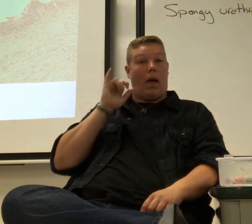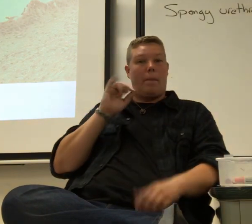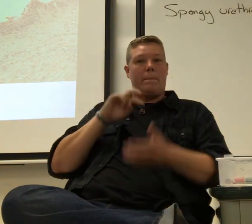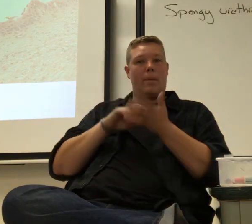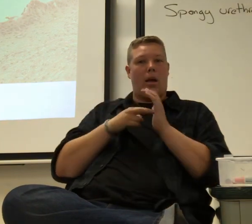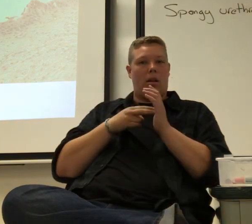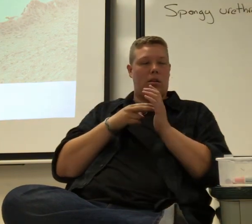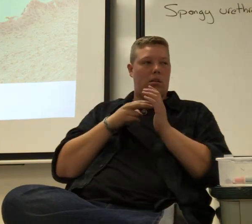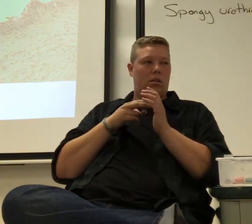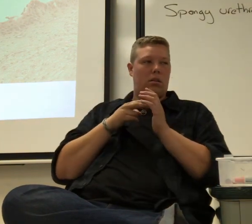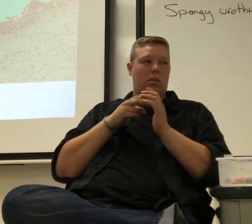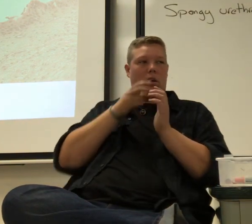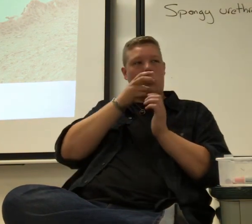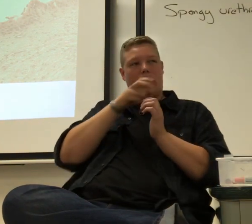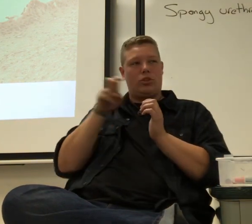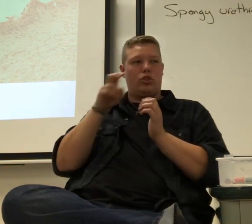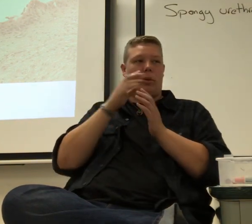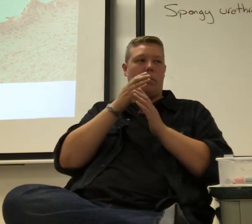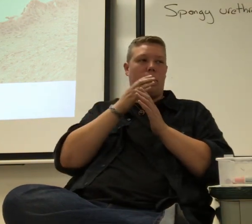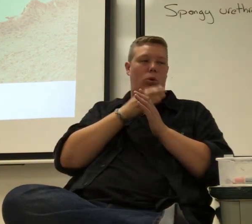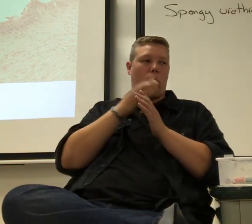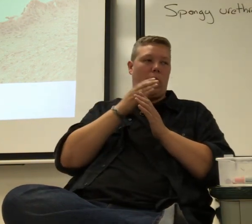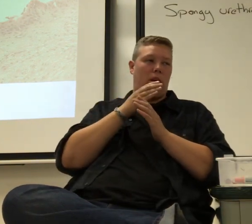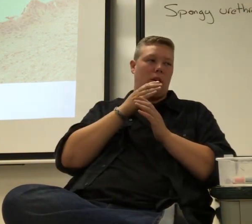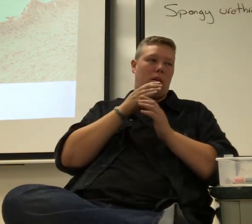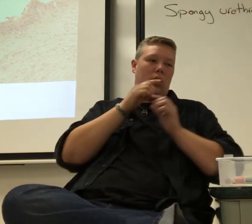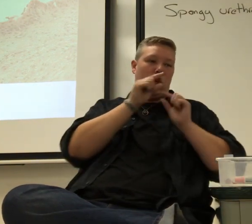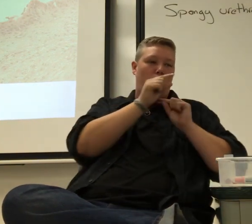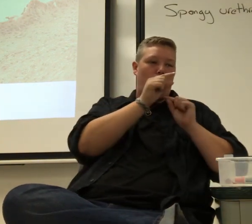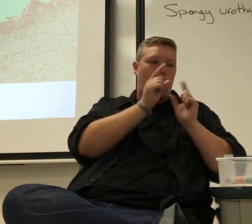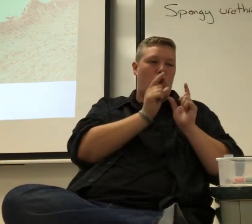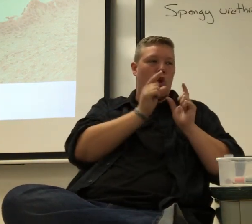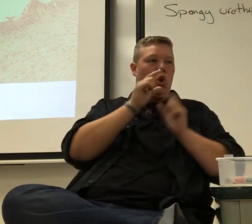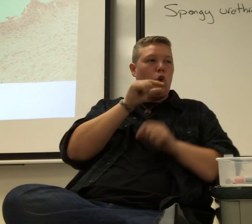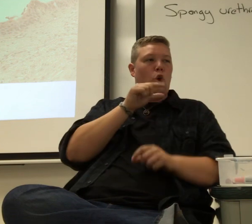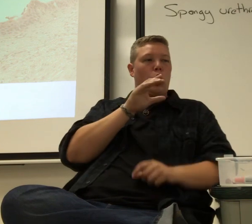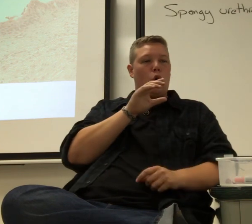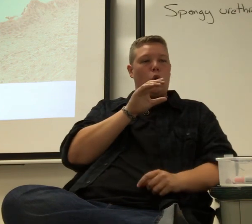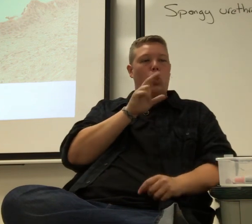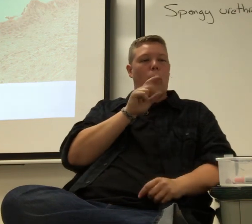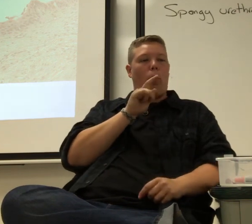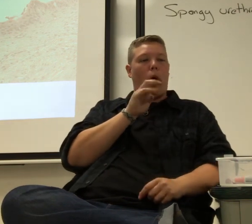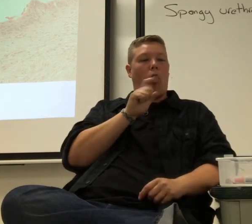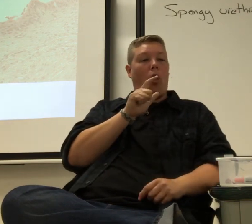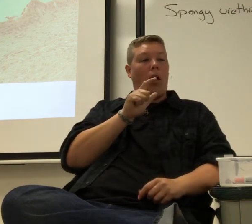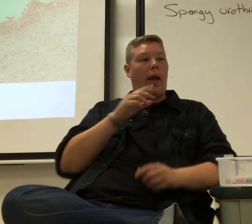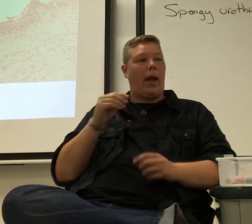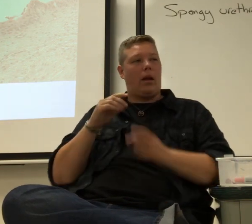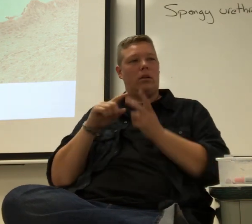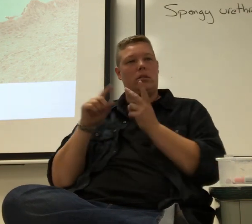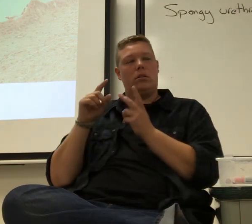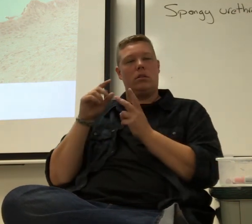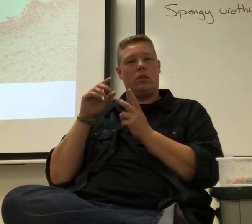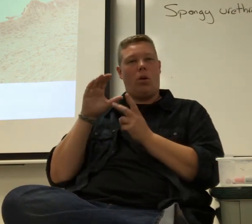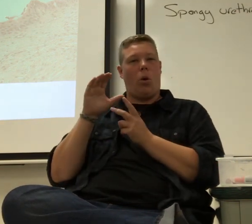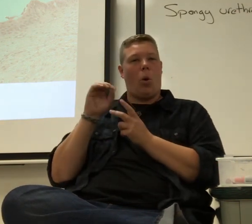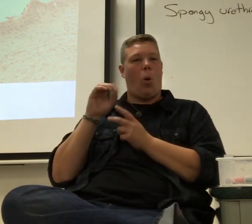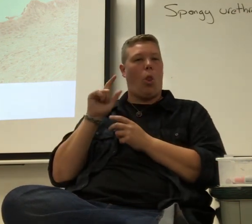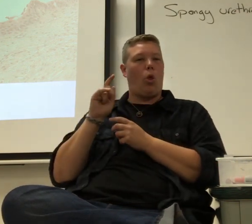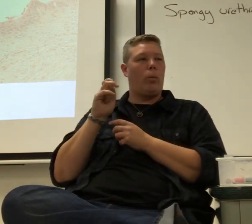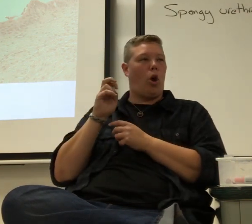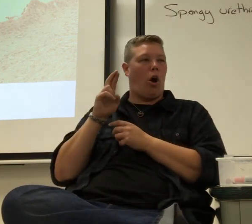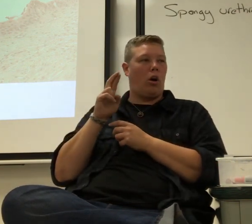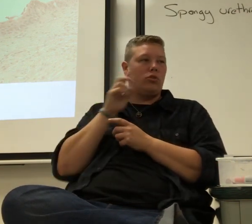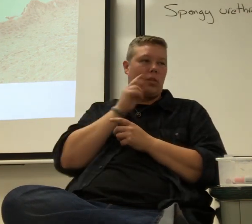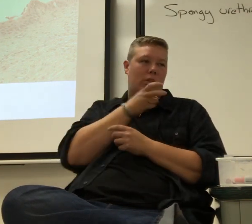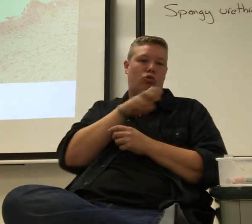columnar, so hence the name transitional, that's what we call it. It has an ability to stretch,